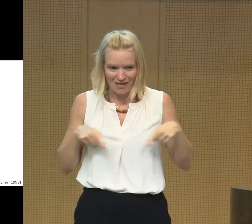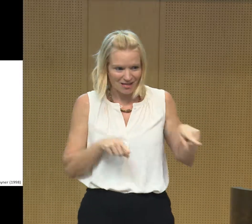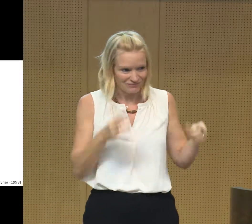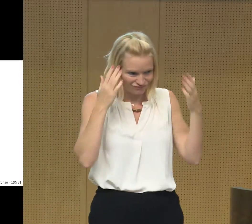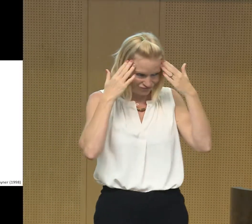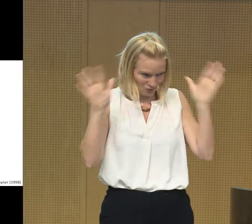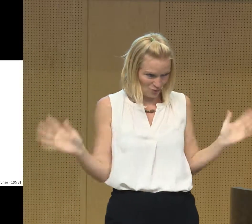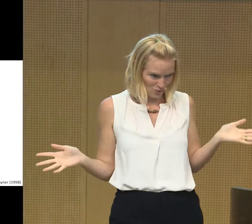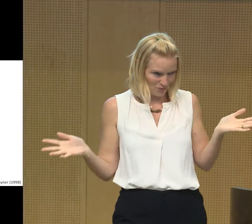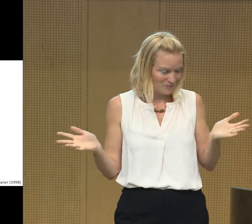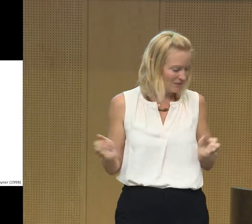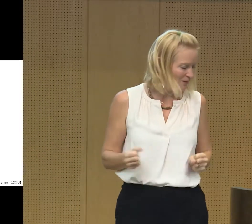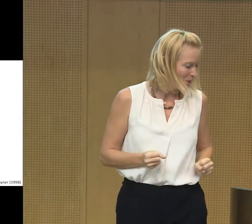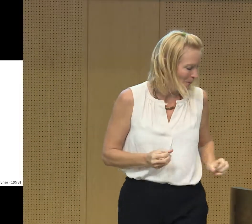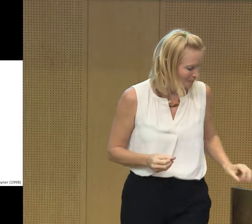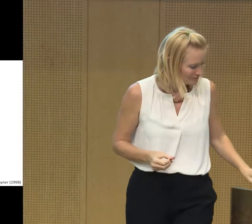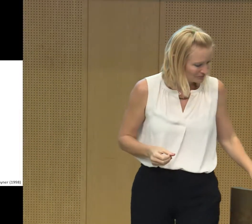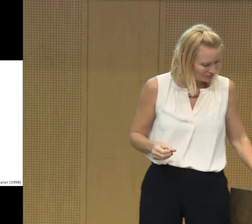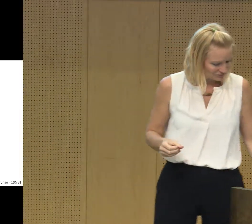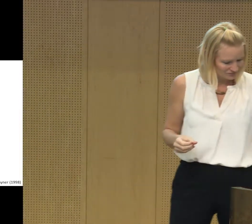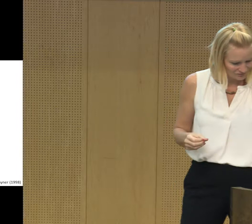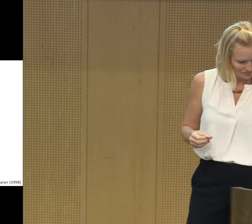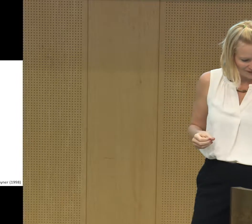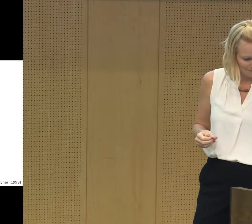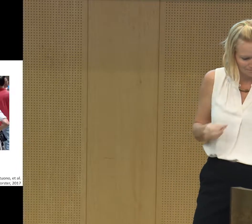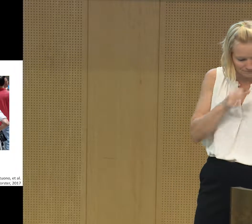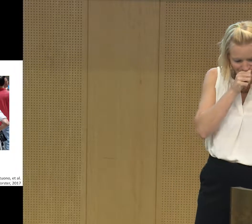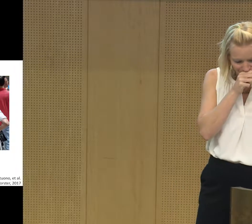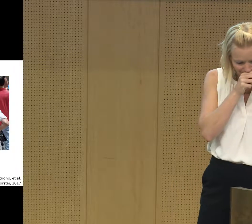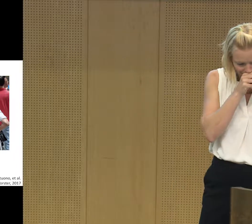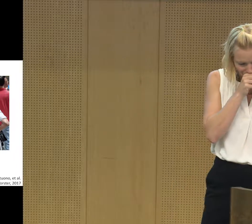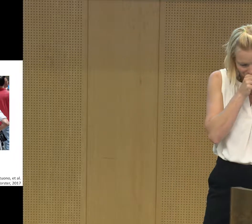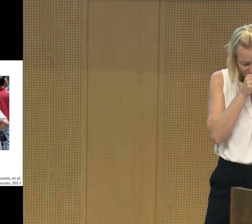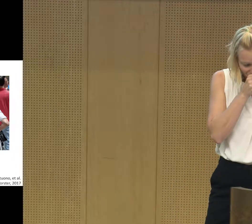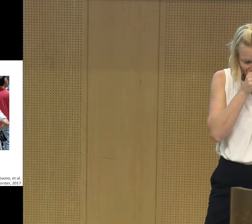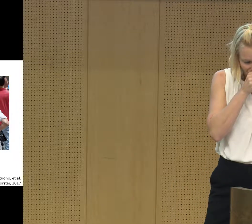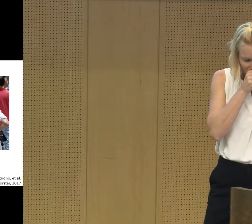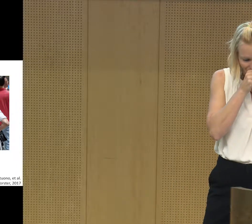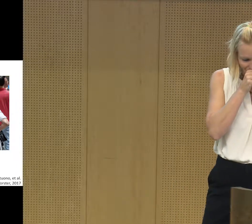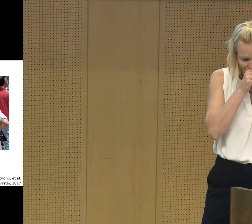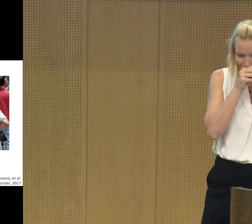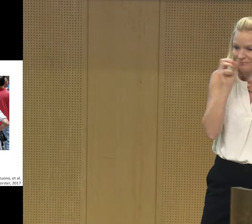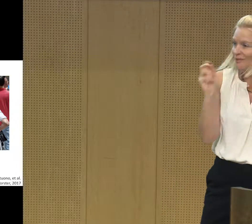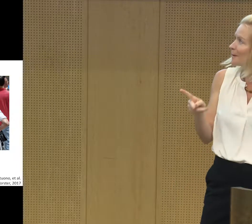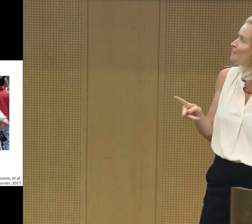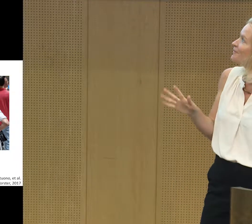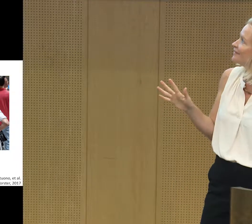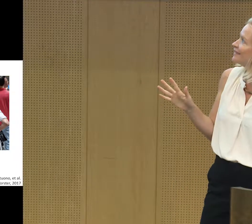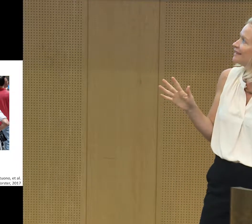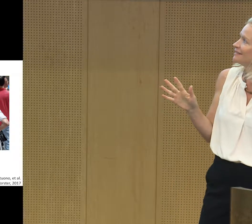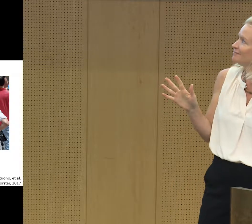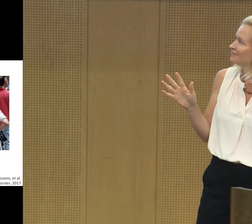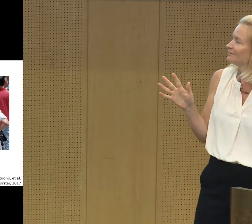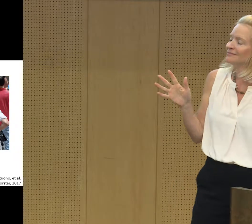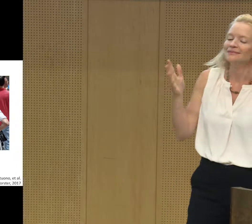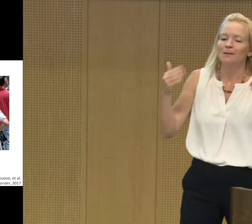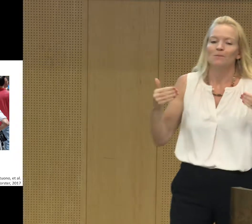but watching sign language is my research and trying to figure out what the eyes do during sign